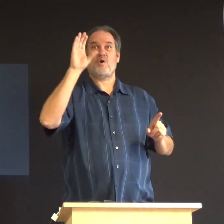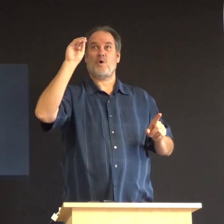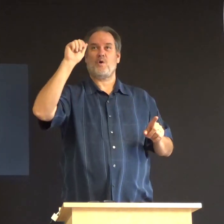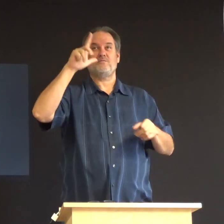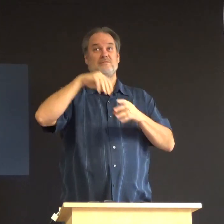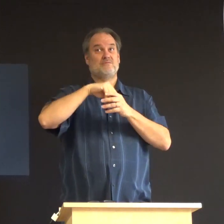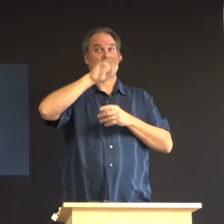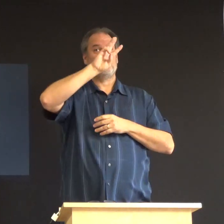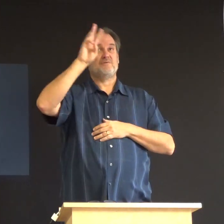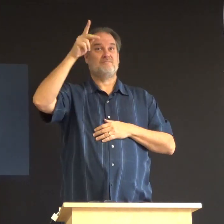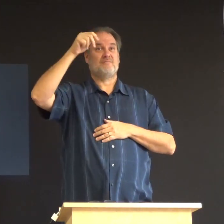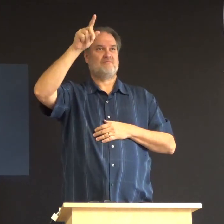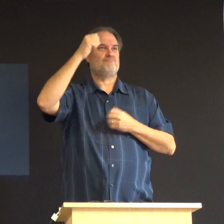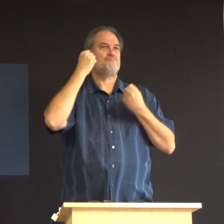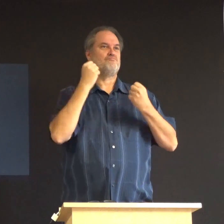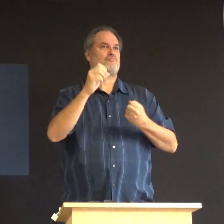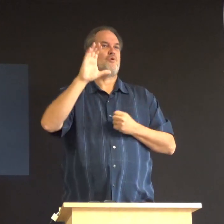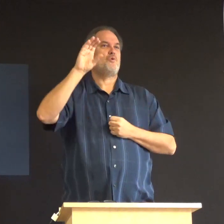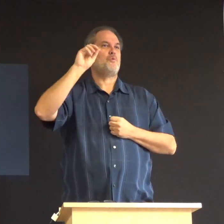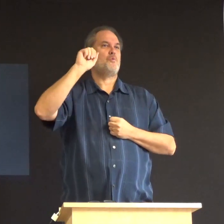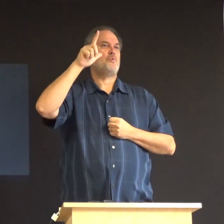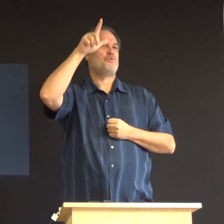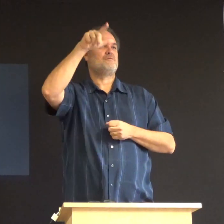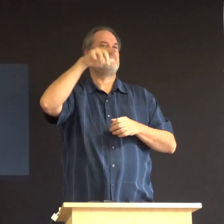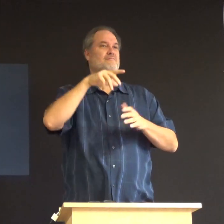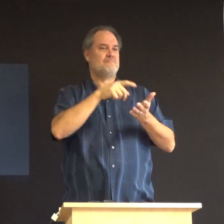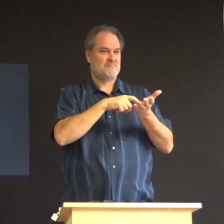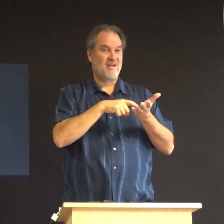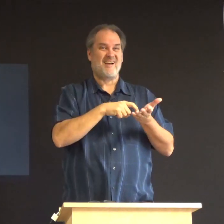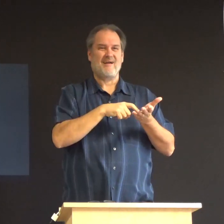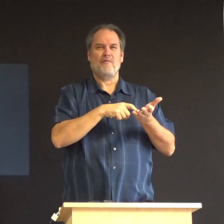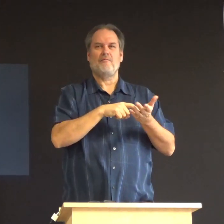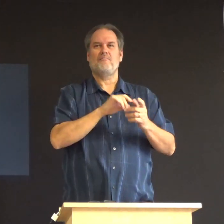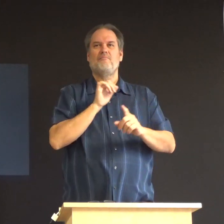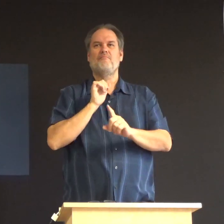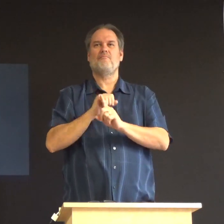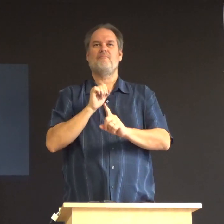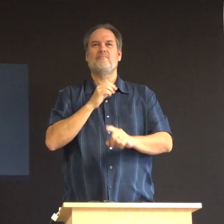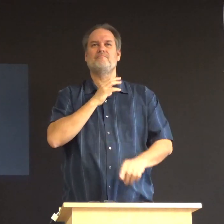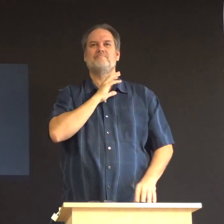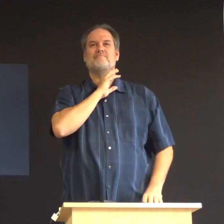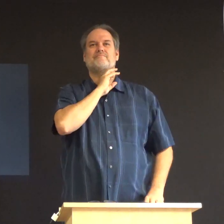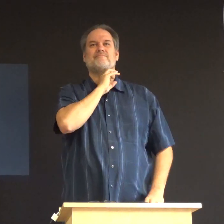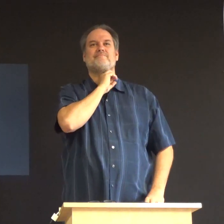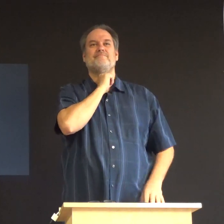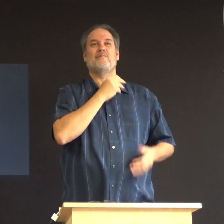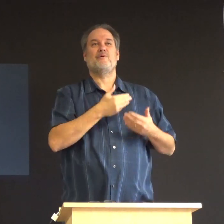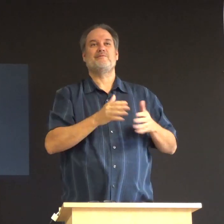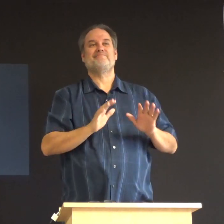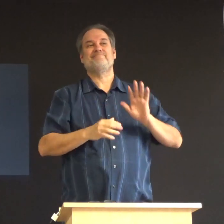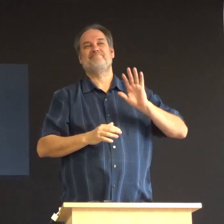something in Nicole, West Pennsylvania. But